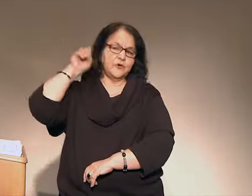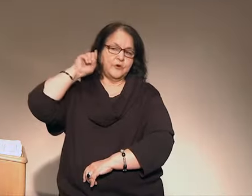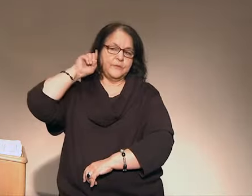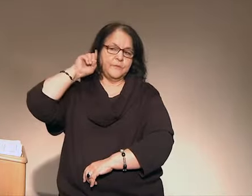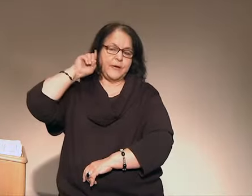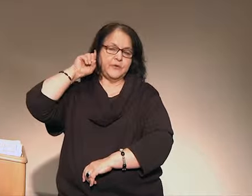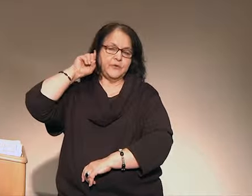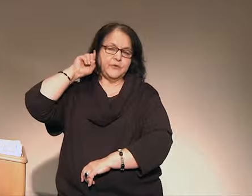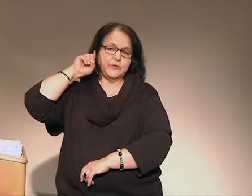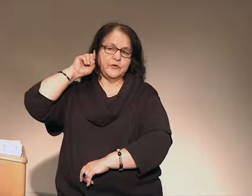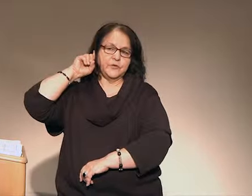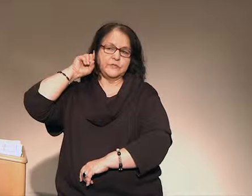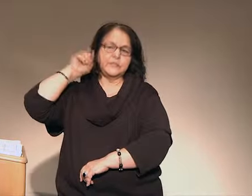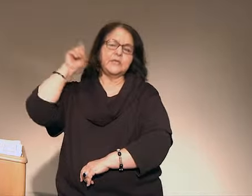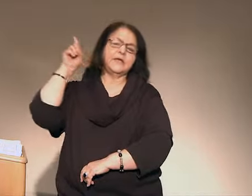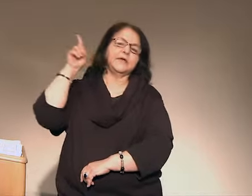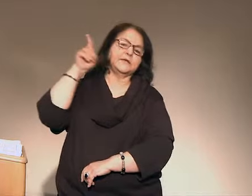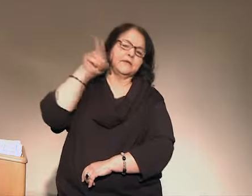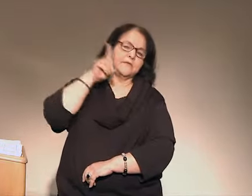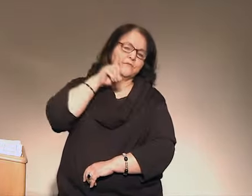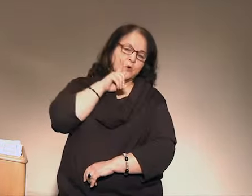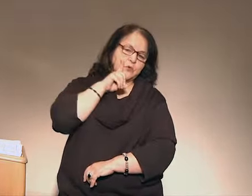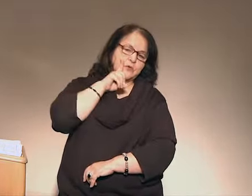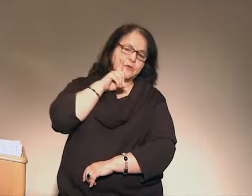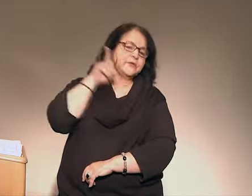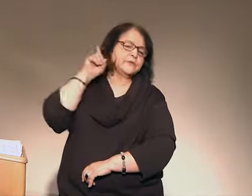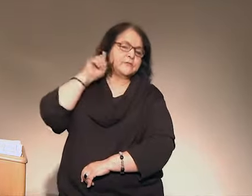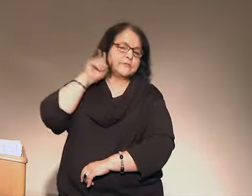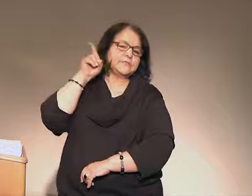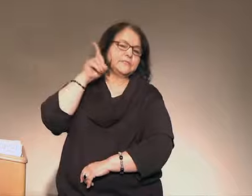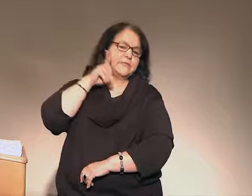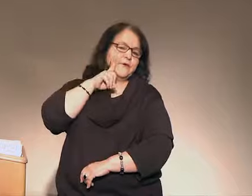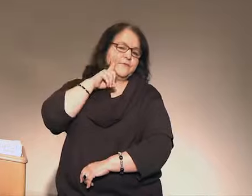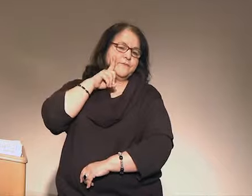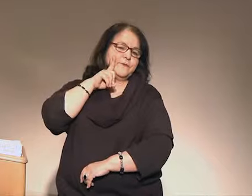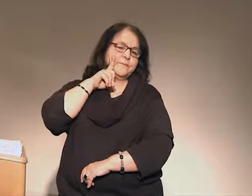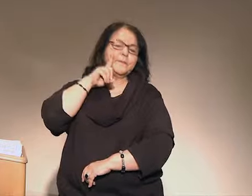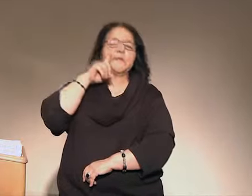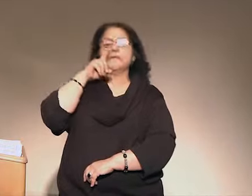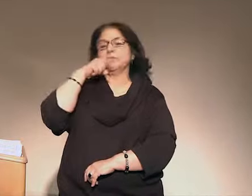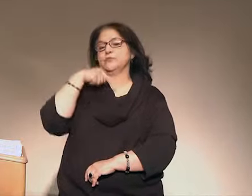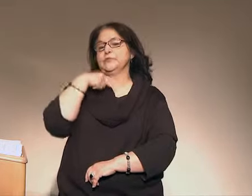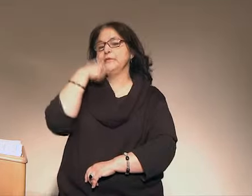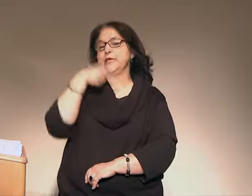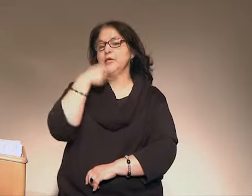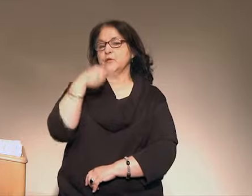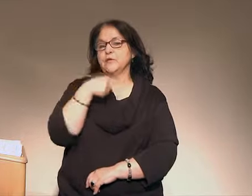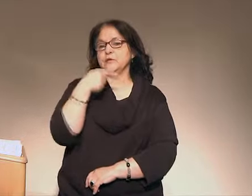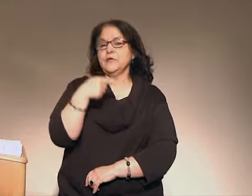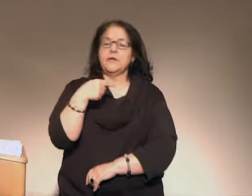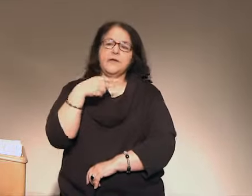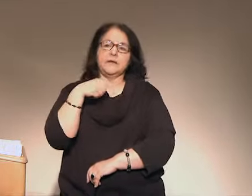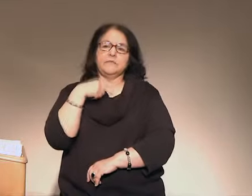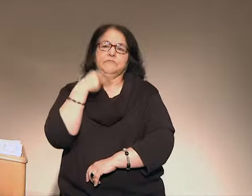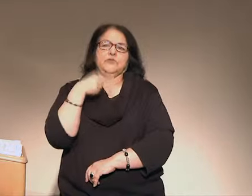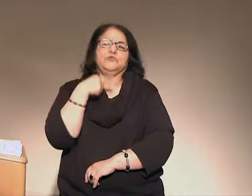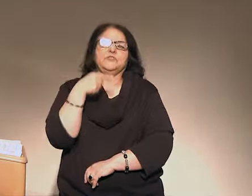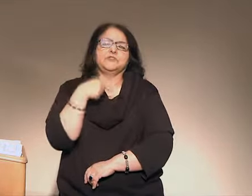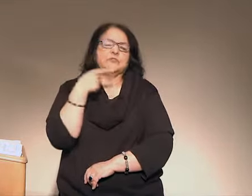start back here where the ear is, and come forward. This is deaf. The next one is hearing, and they use this